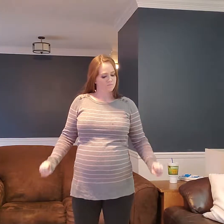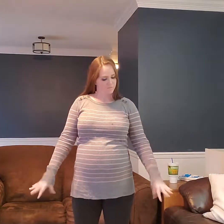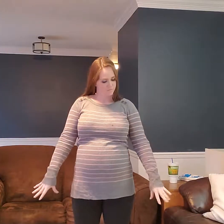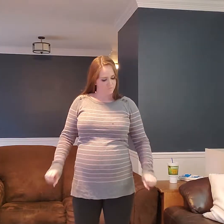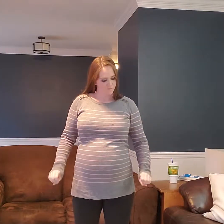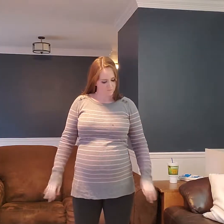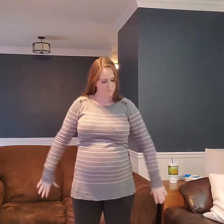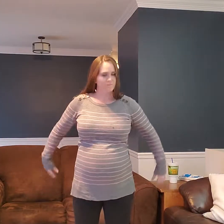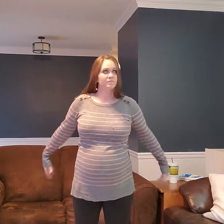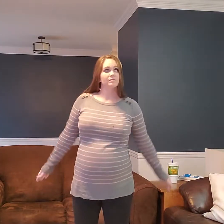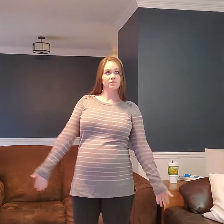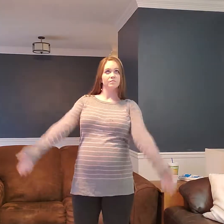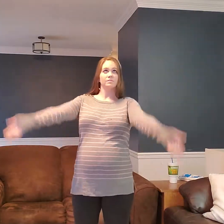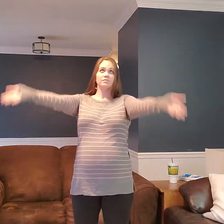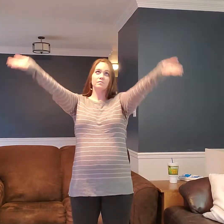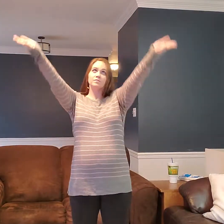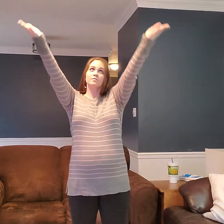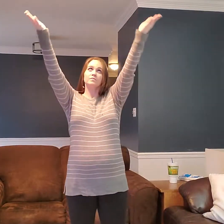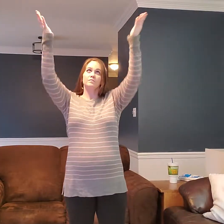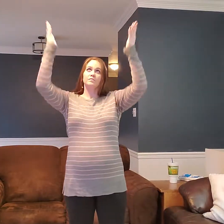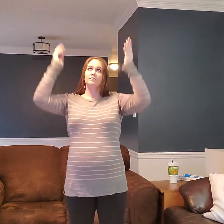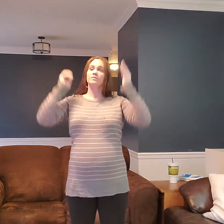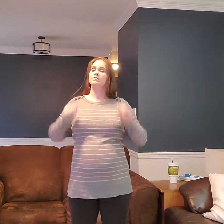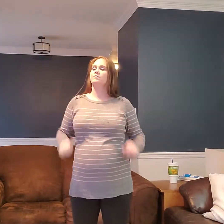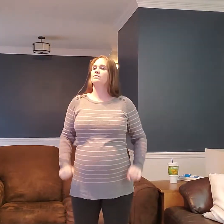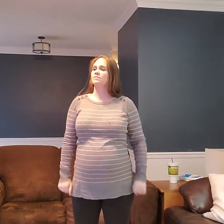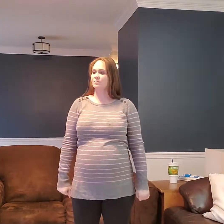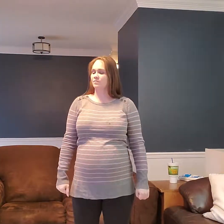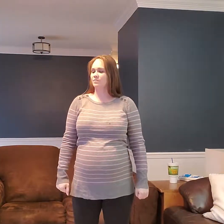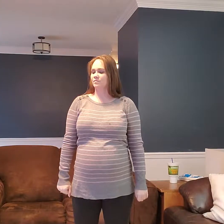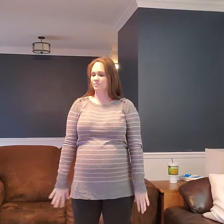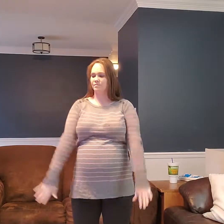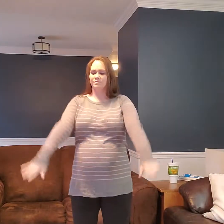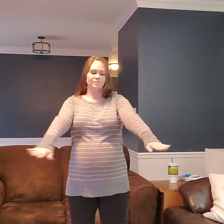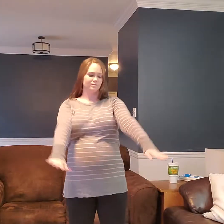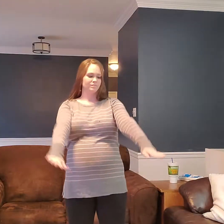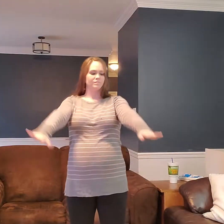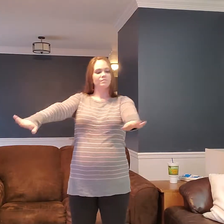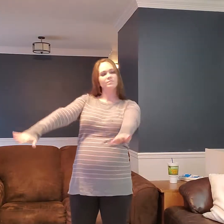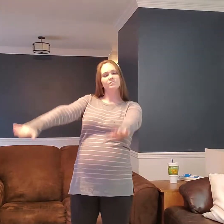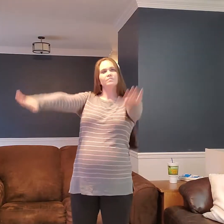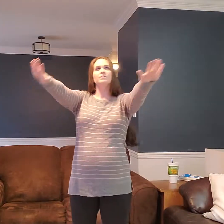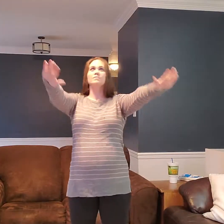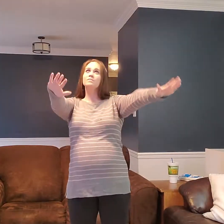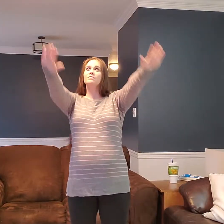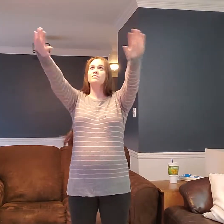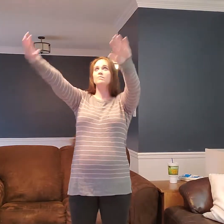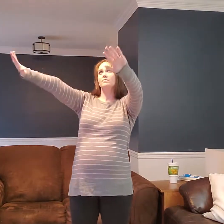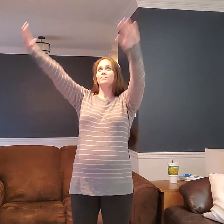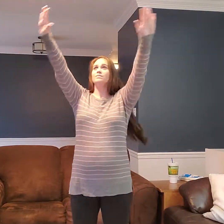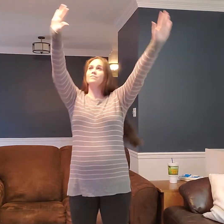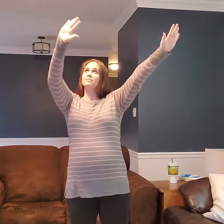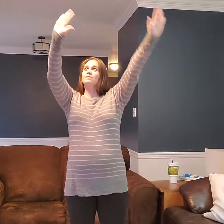inside, the freedom I realize Cause you called me out on the grave